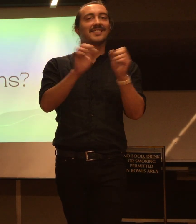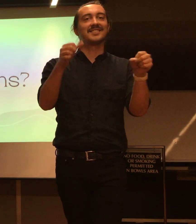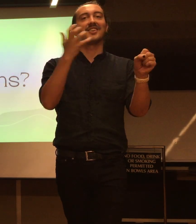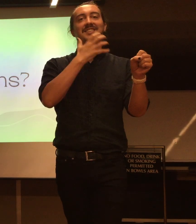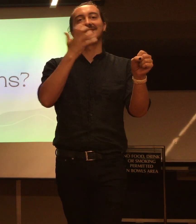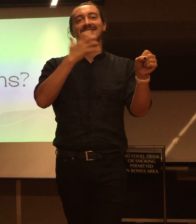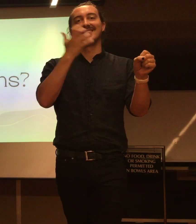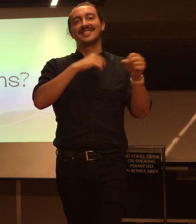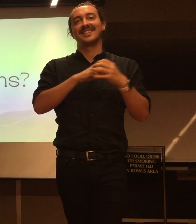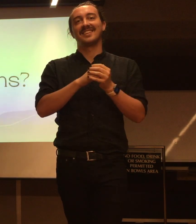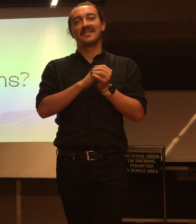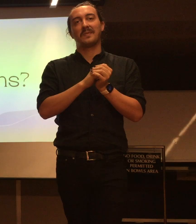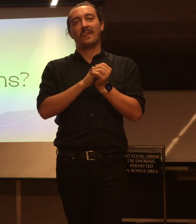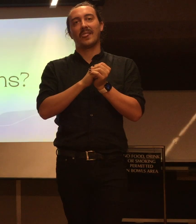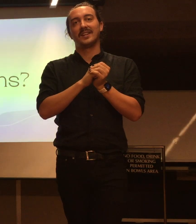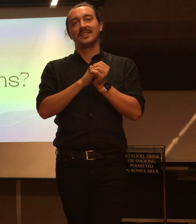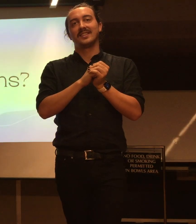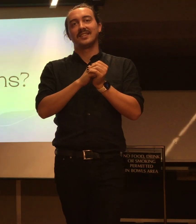Sorry.